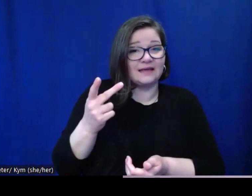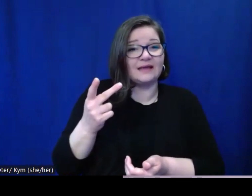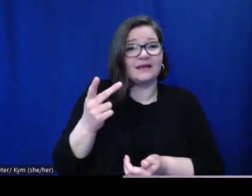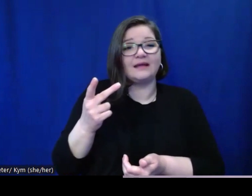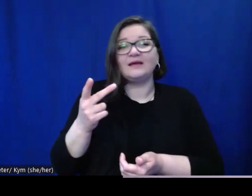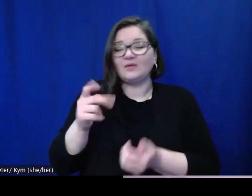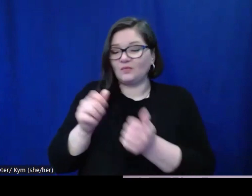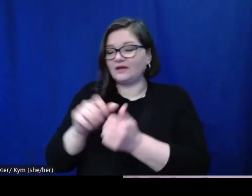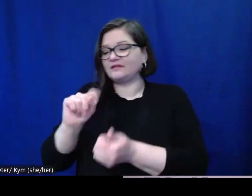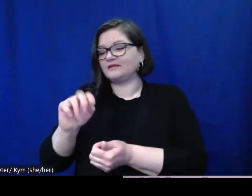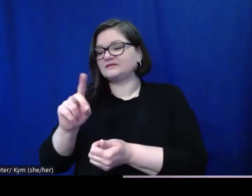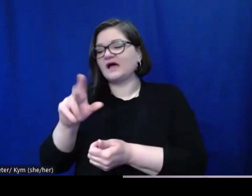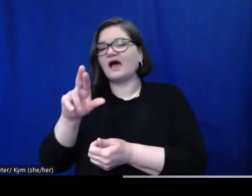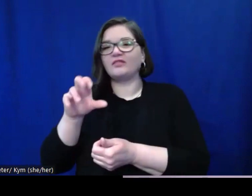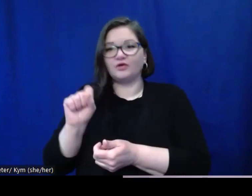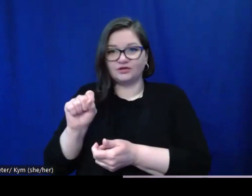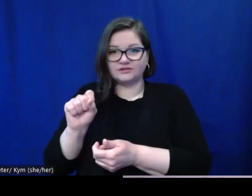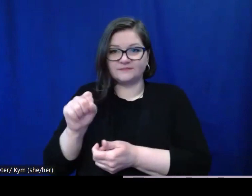toddlers.